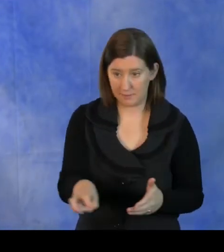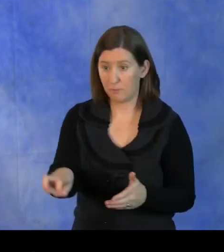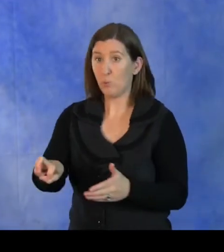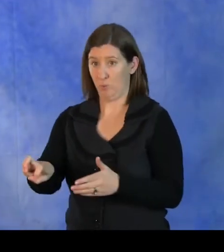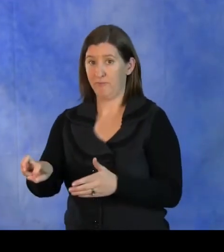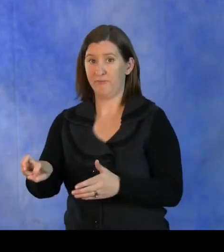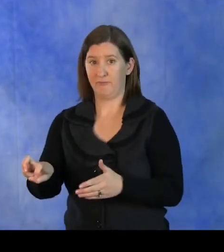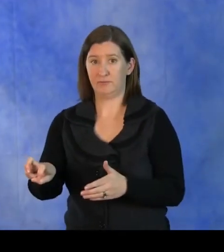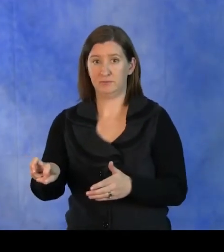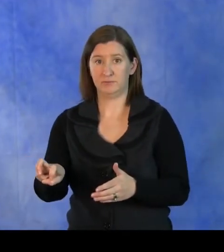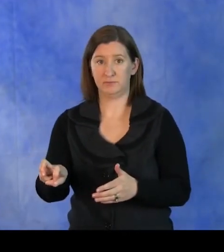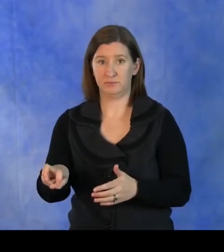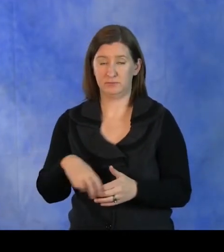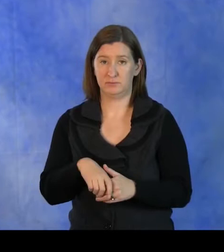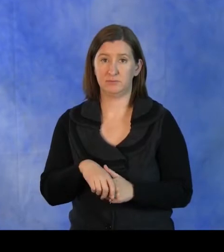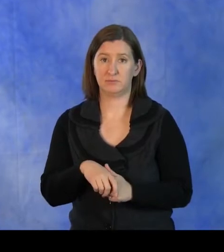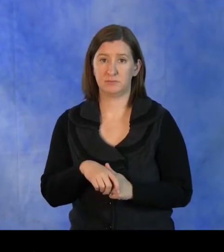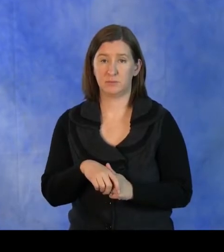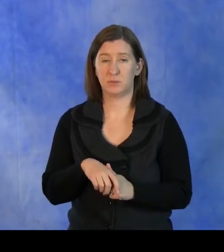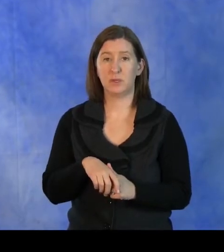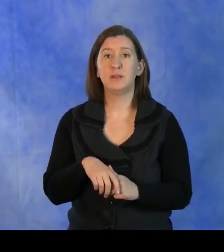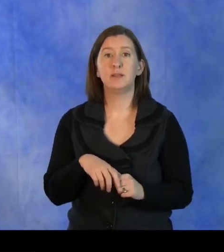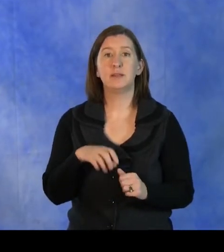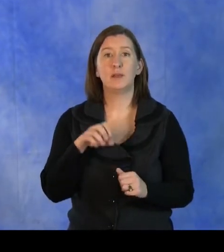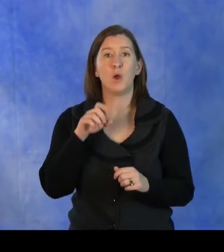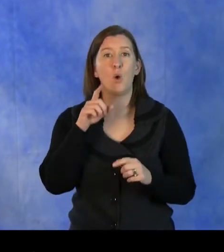this activity and move on to something else.